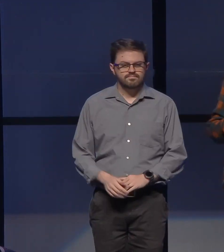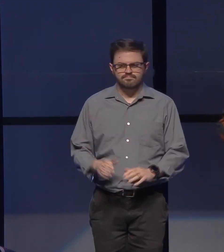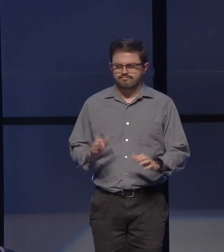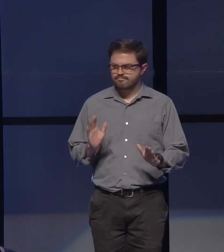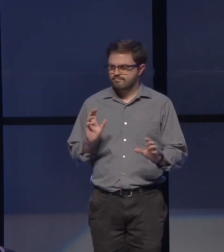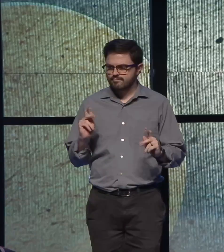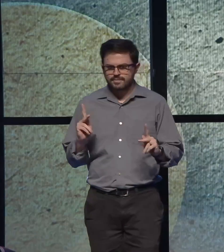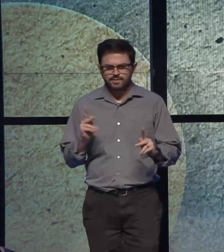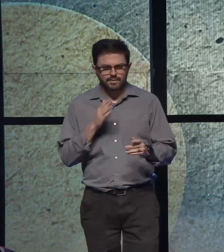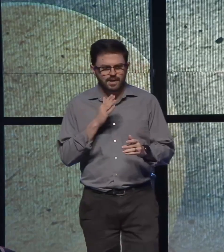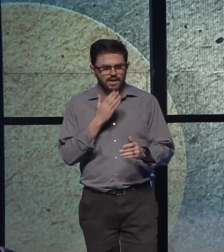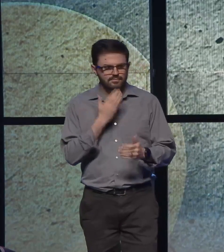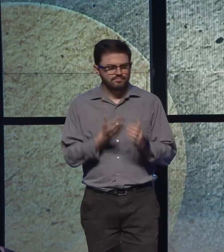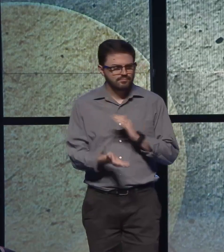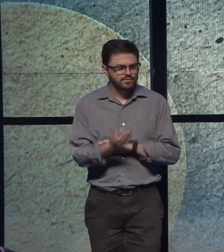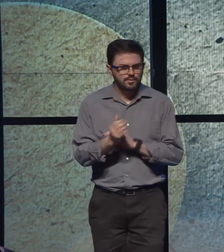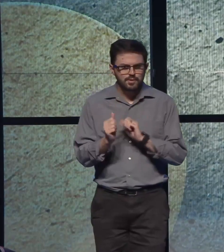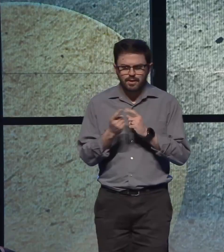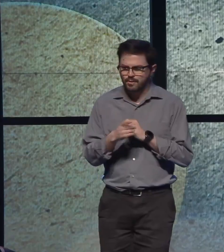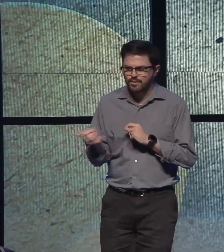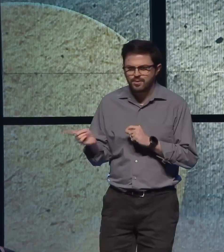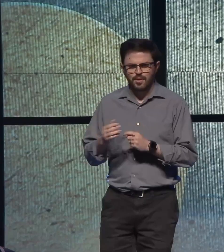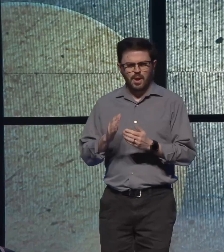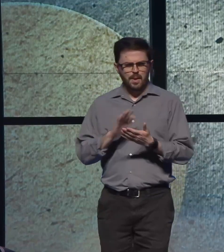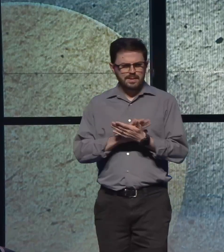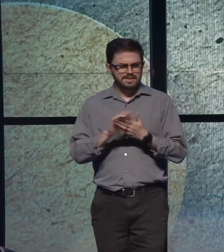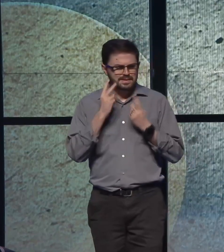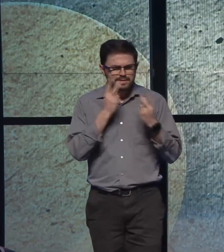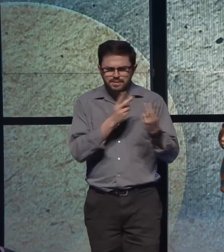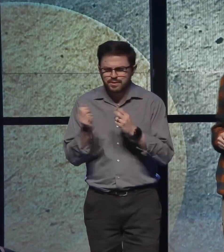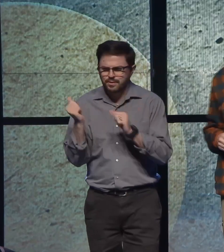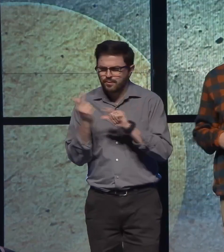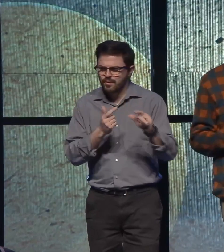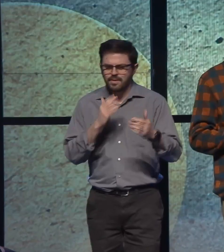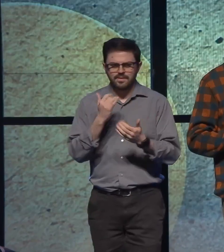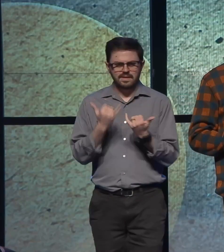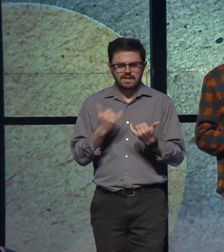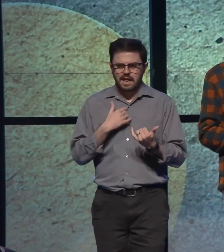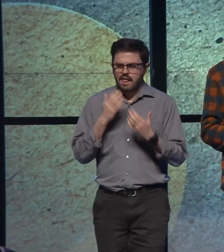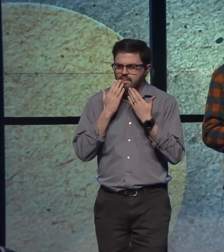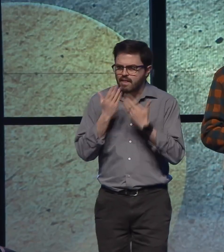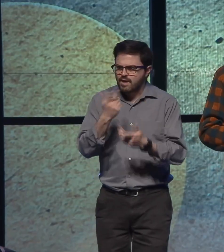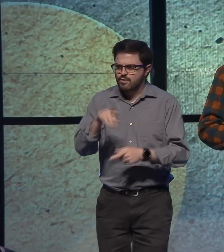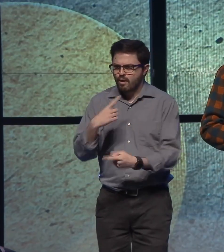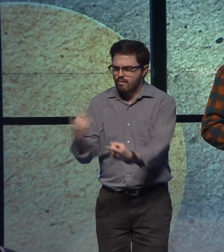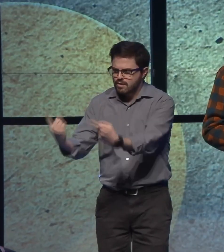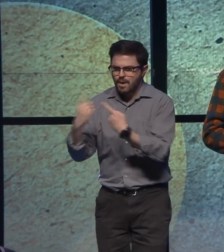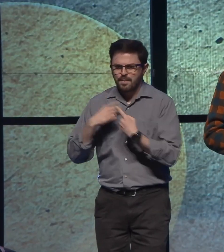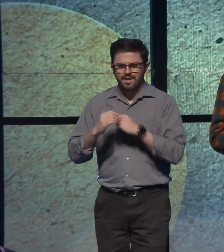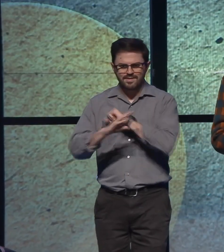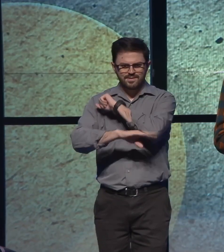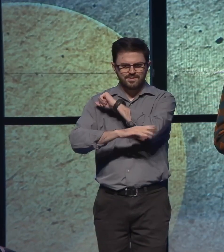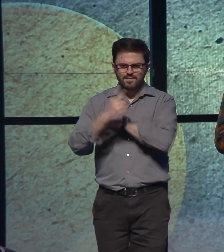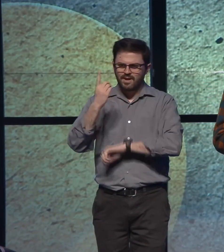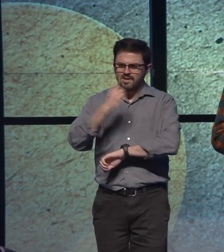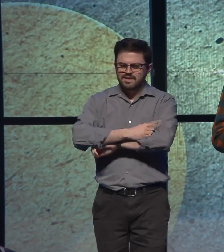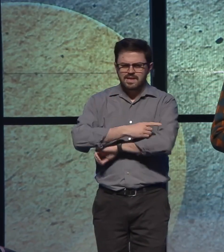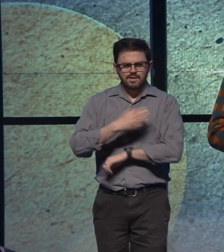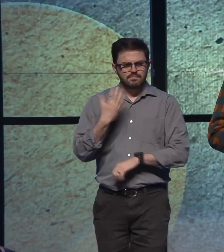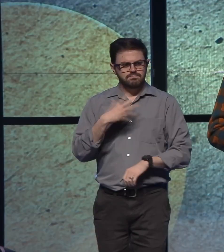All right, good morning. Nice to see everyone today. Thanks for coming out on this fall day. Colorado is such